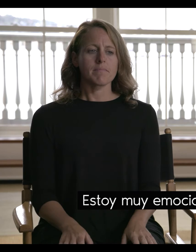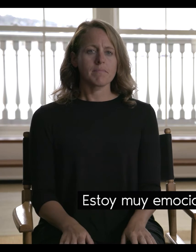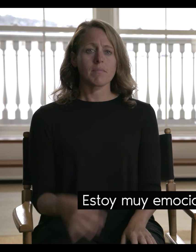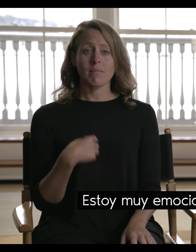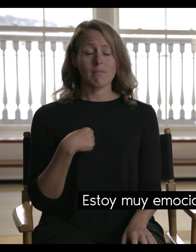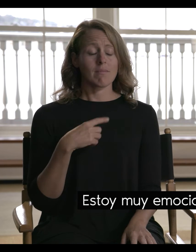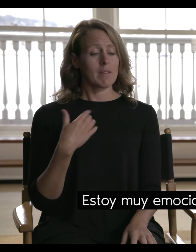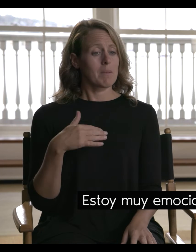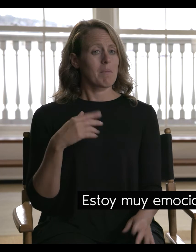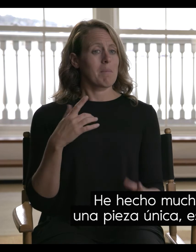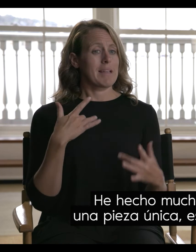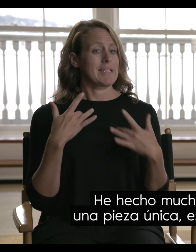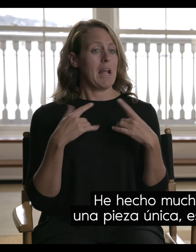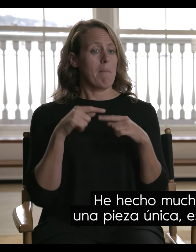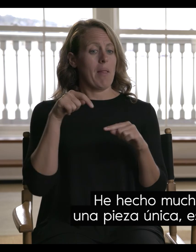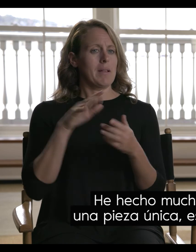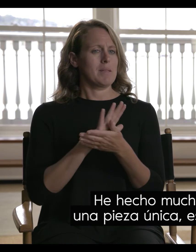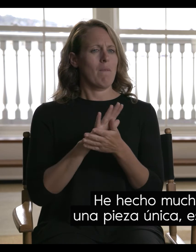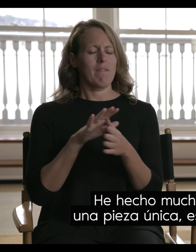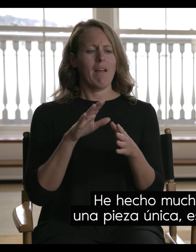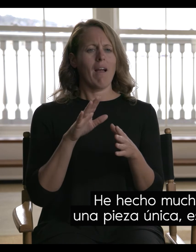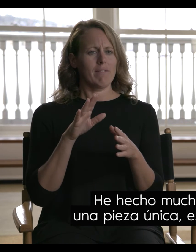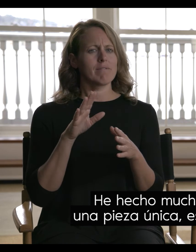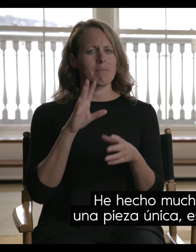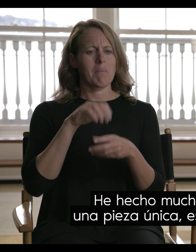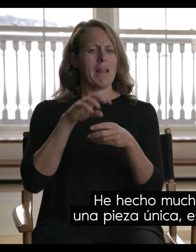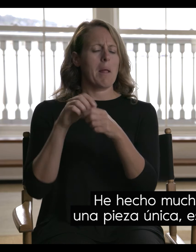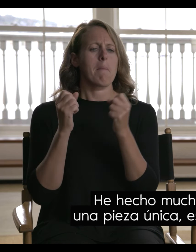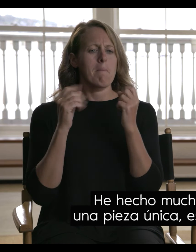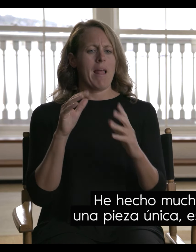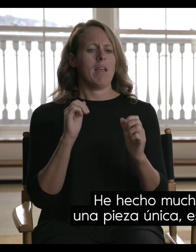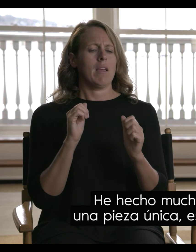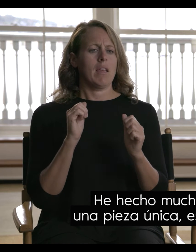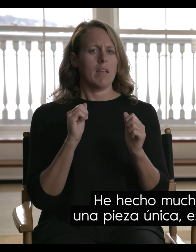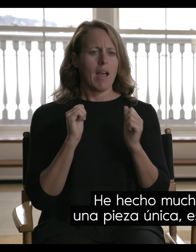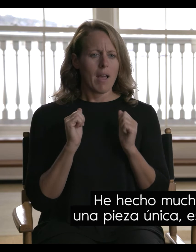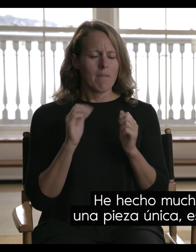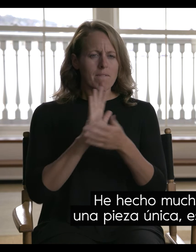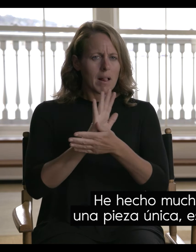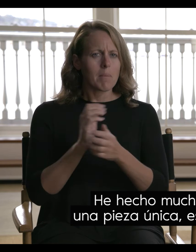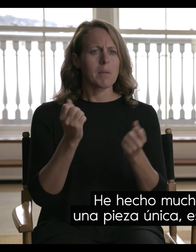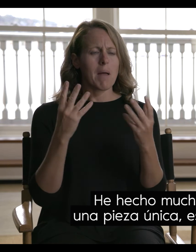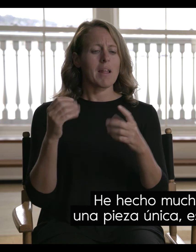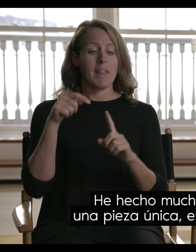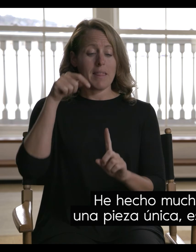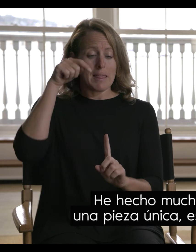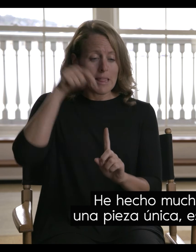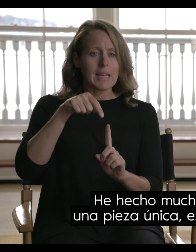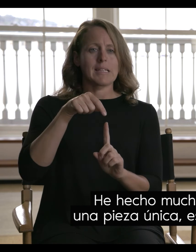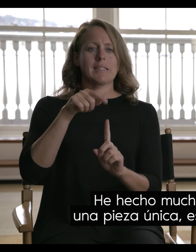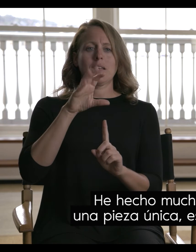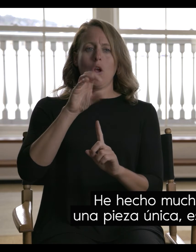I'm really excited about this movie. I've done a lot of stuff, but this is a very unique piece. This is